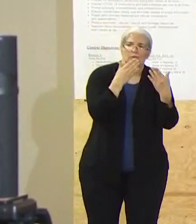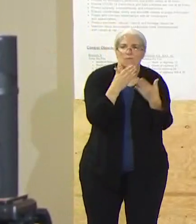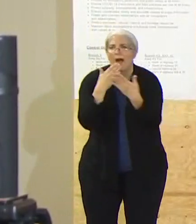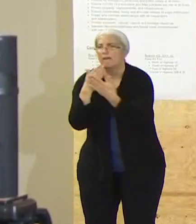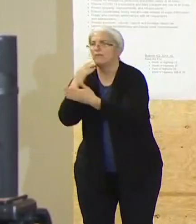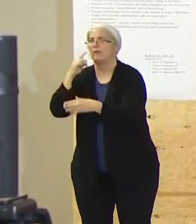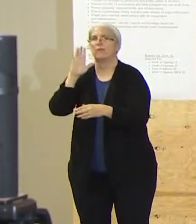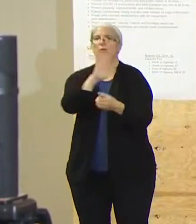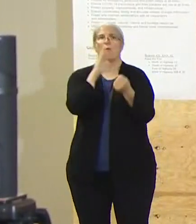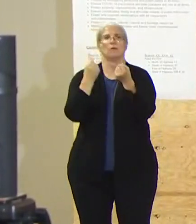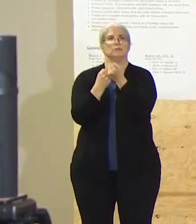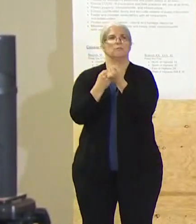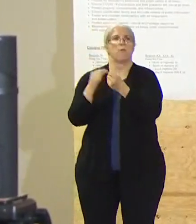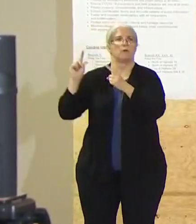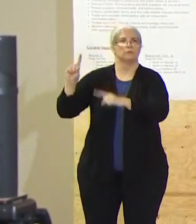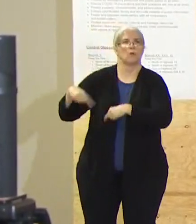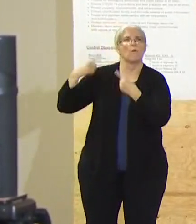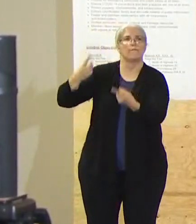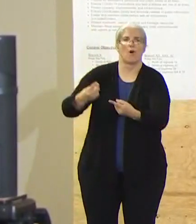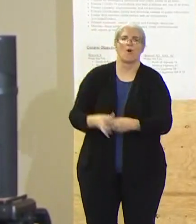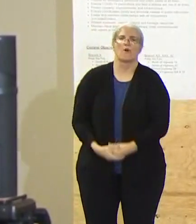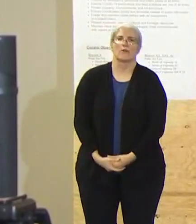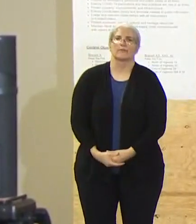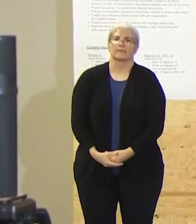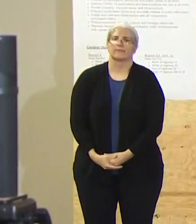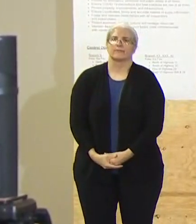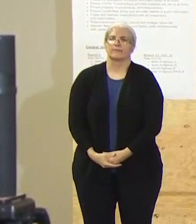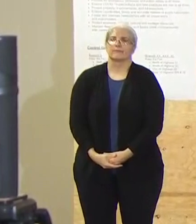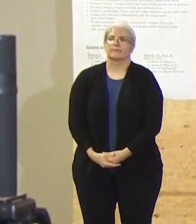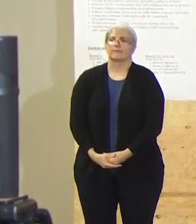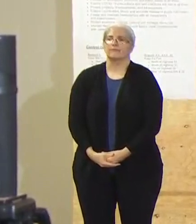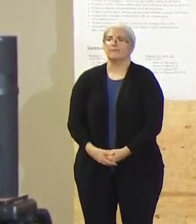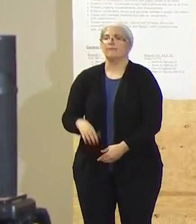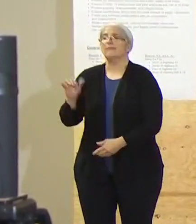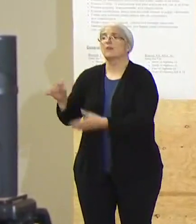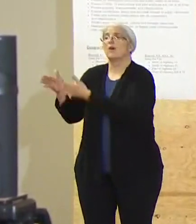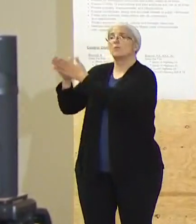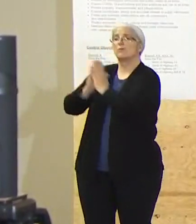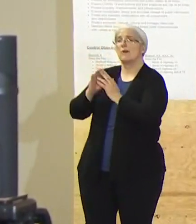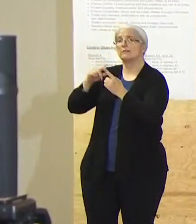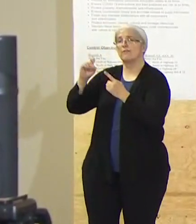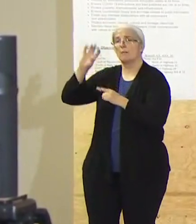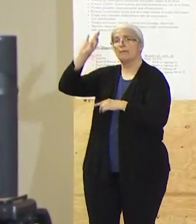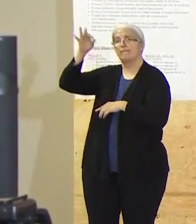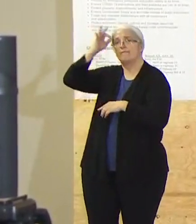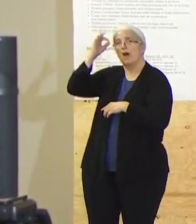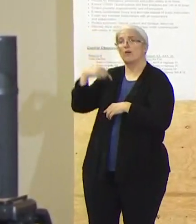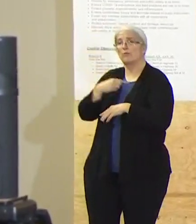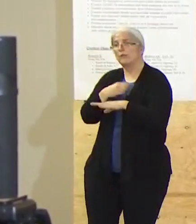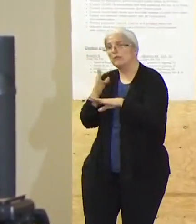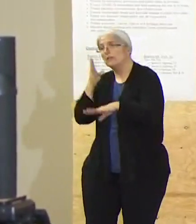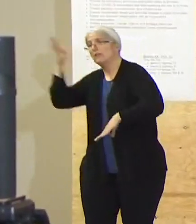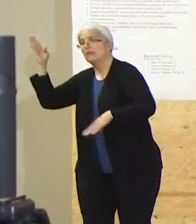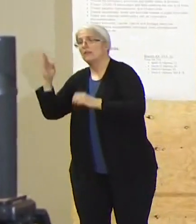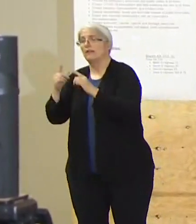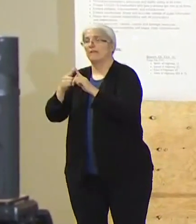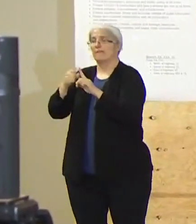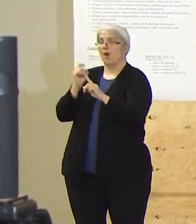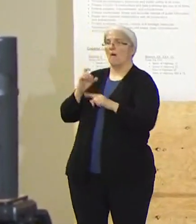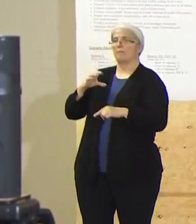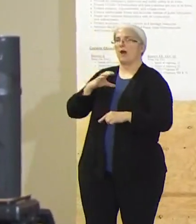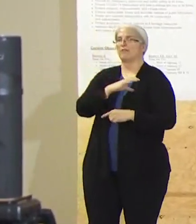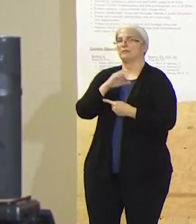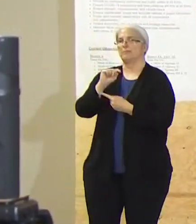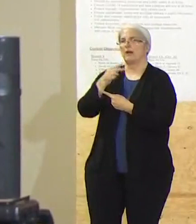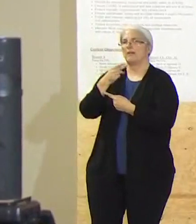have a federal request in that Congressman Thompson was referring to. I want to thank Senator Feinstein, Senator Harris, who